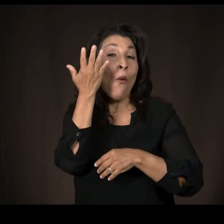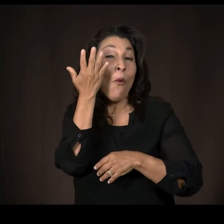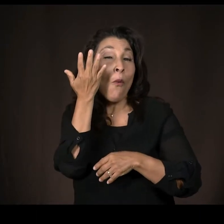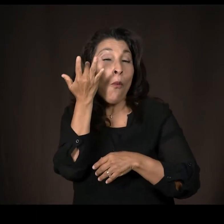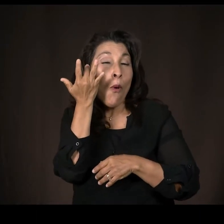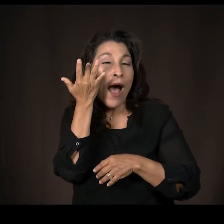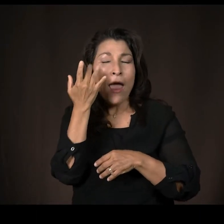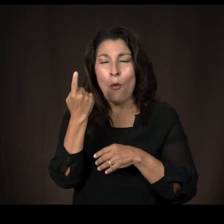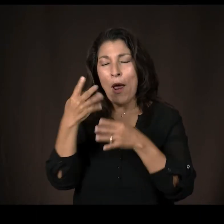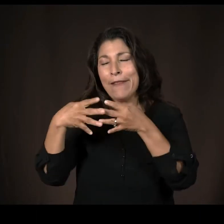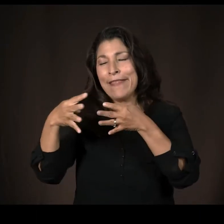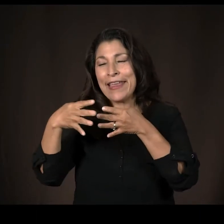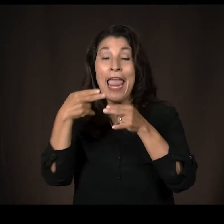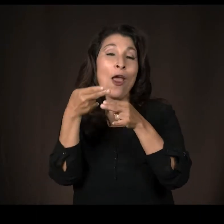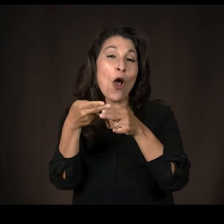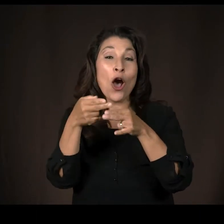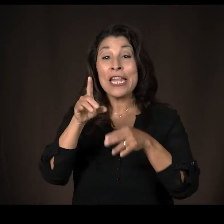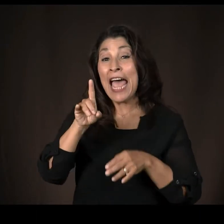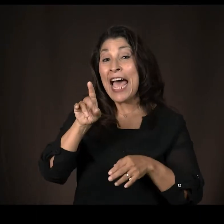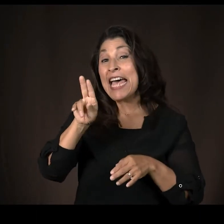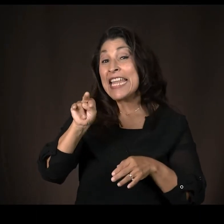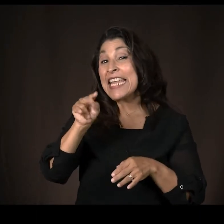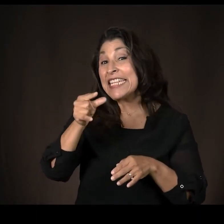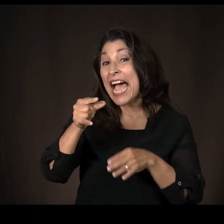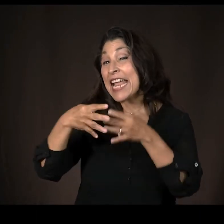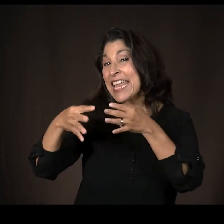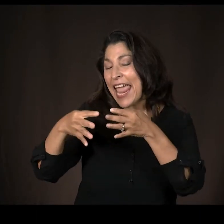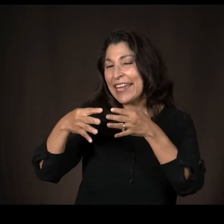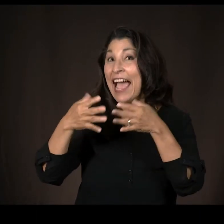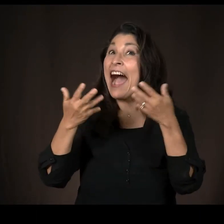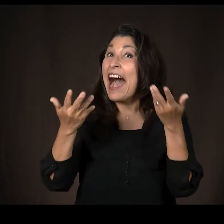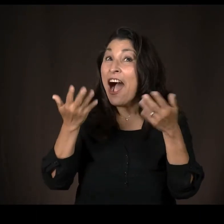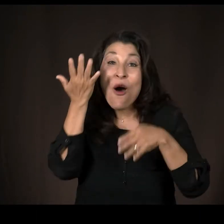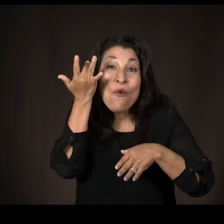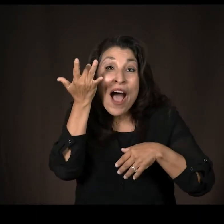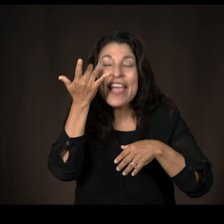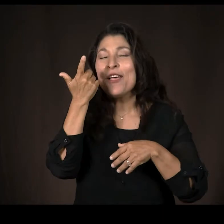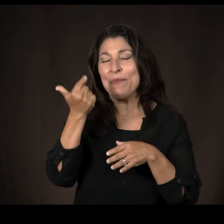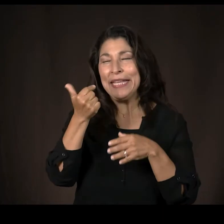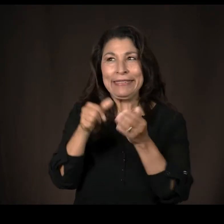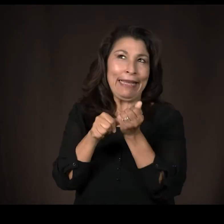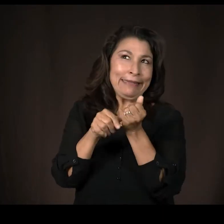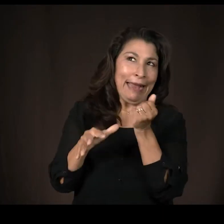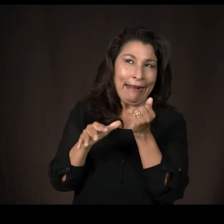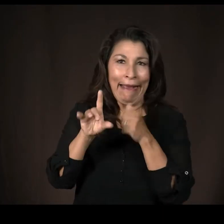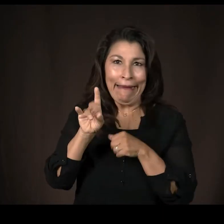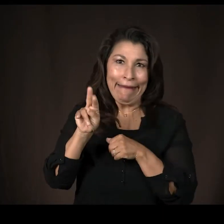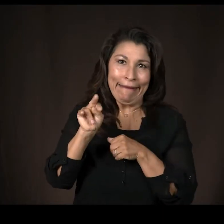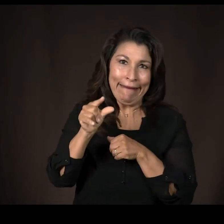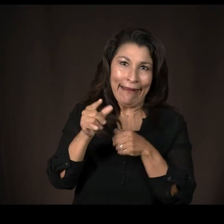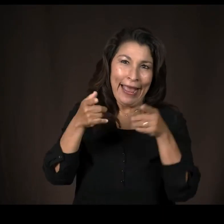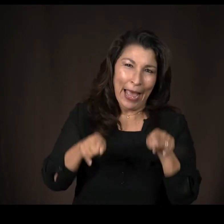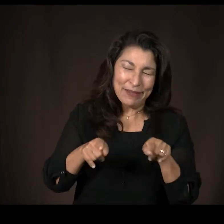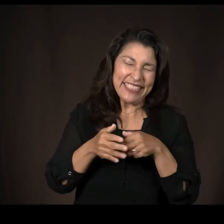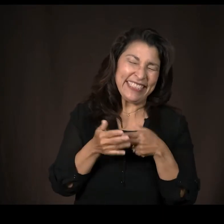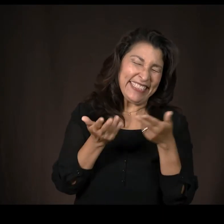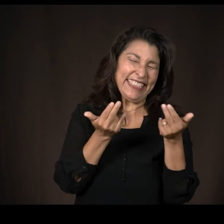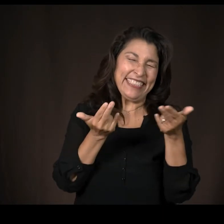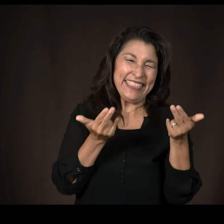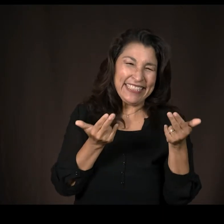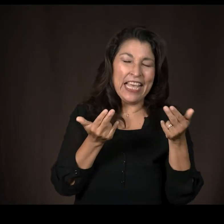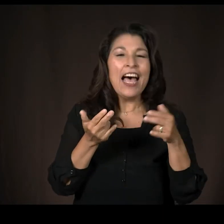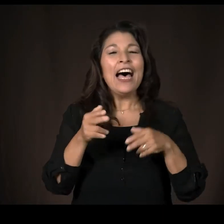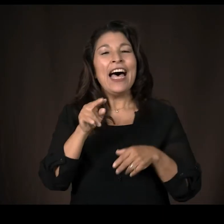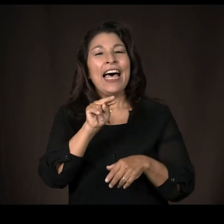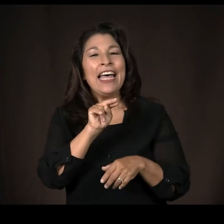why do you think? Okay, dung happens. All right. Nehemiah verses 14 and 15